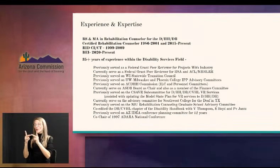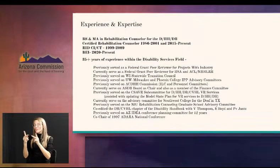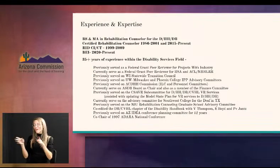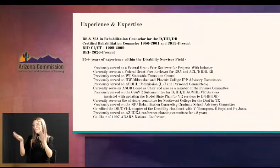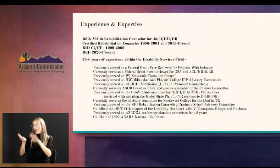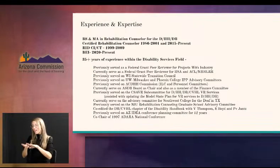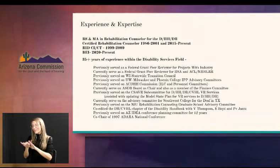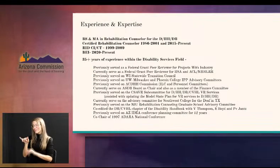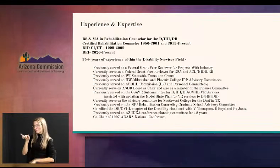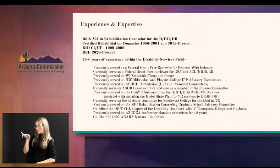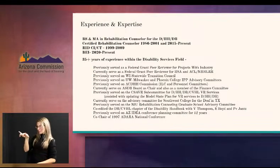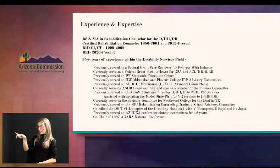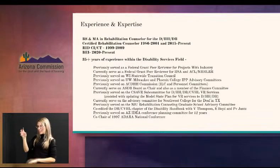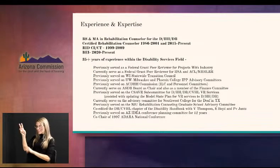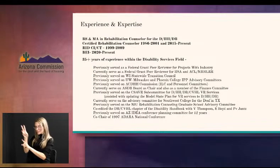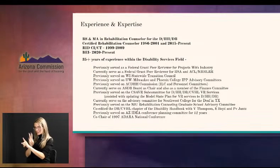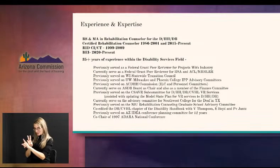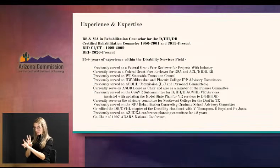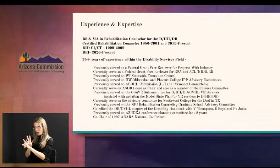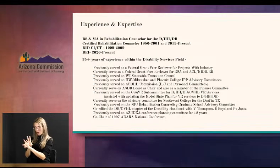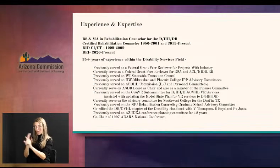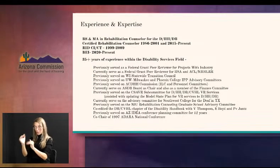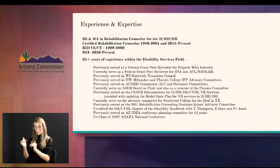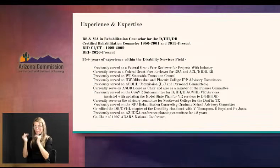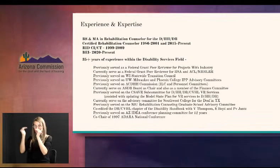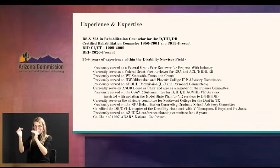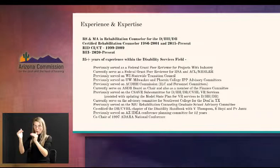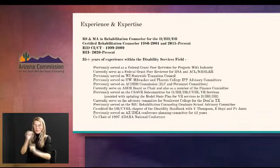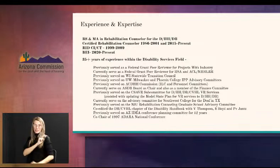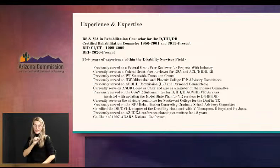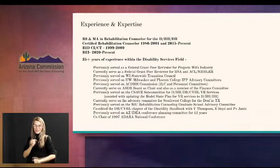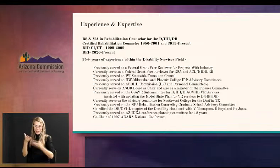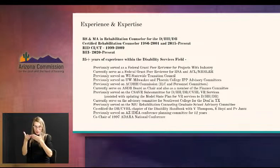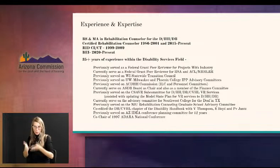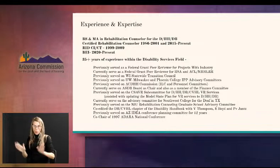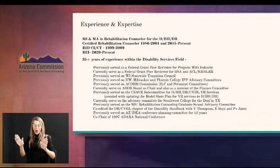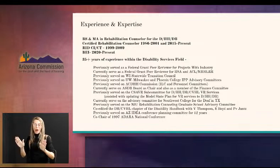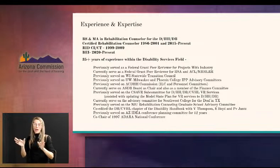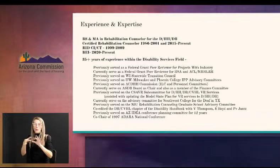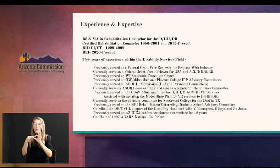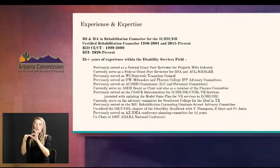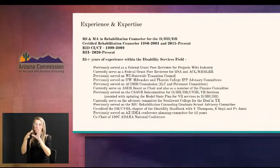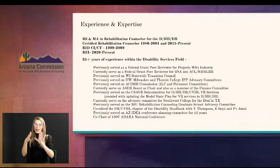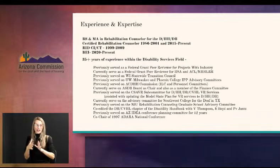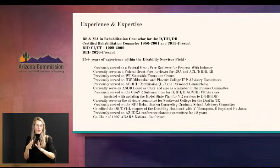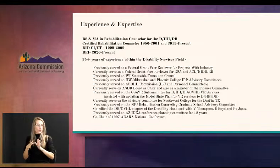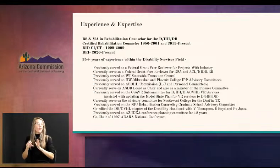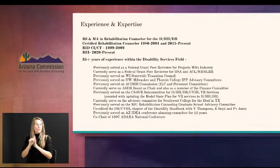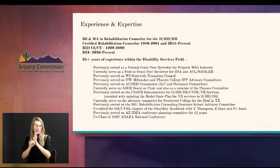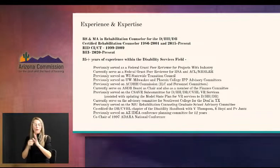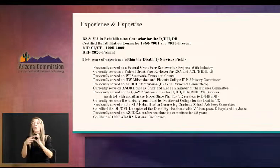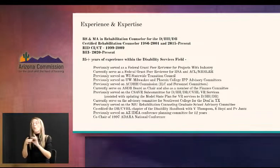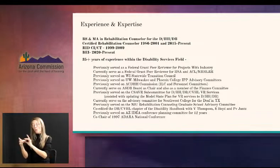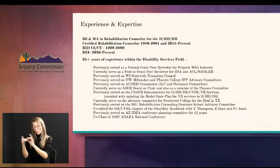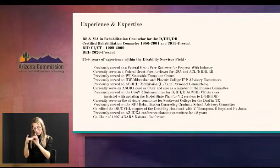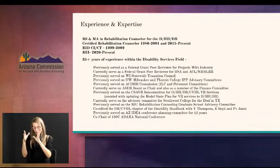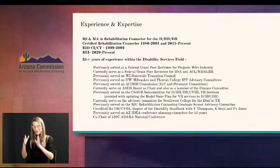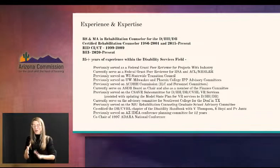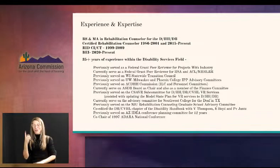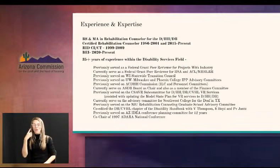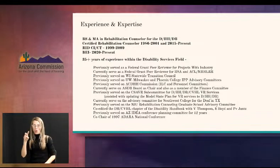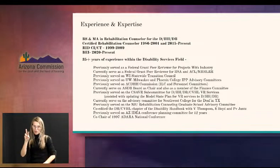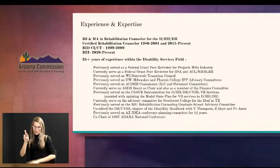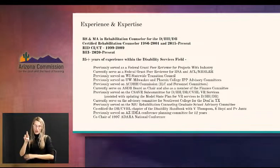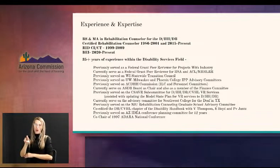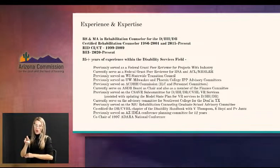there for about 6 months and took a promotion to become the statewide coordinator for deaf and hard of hearing services with VR, and was